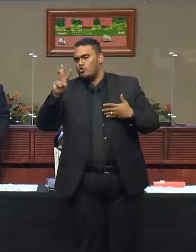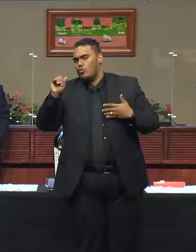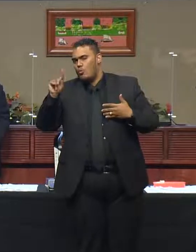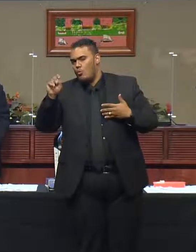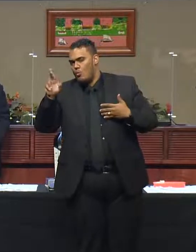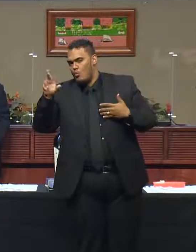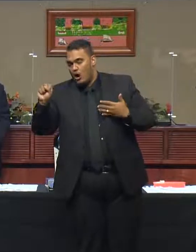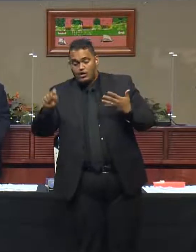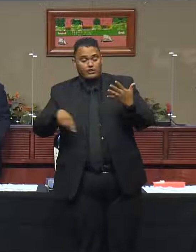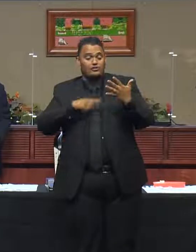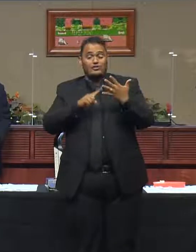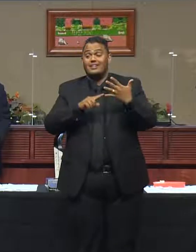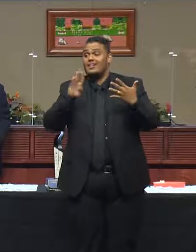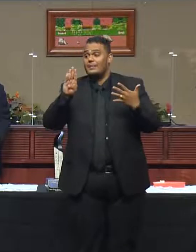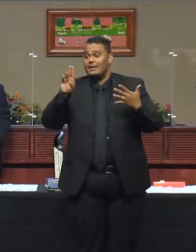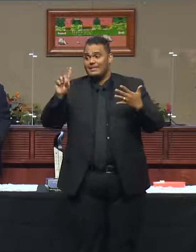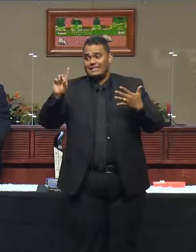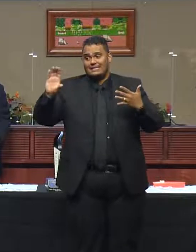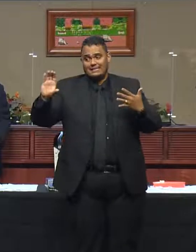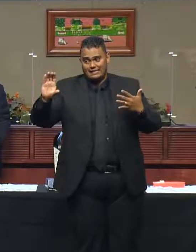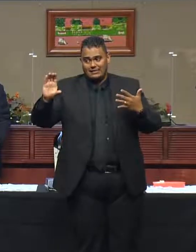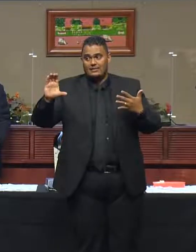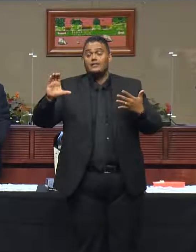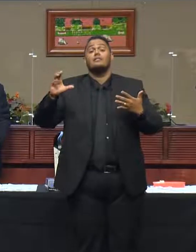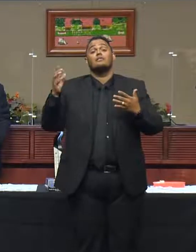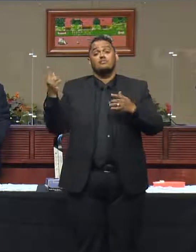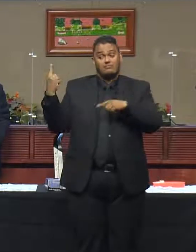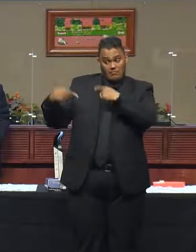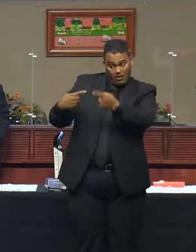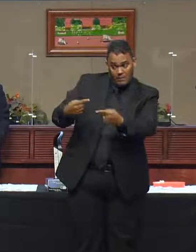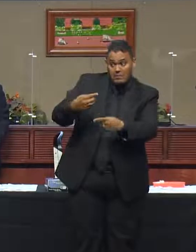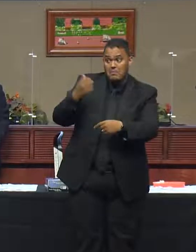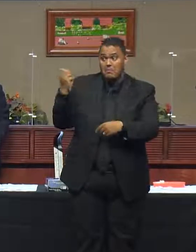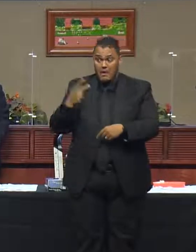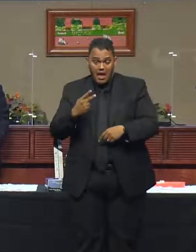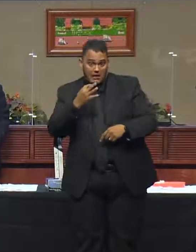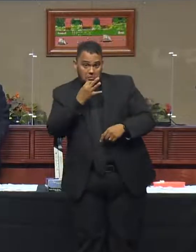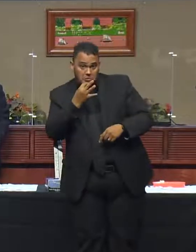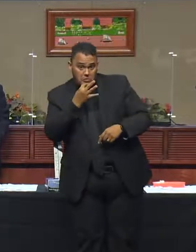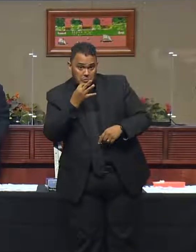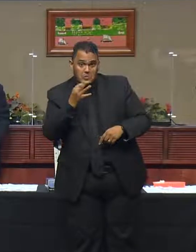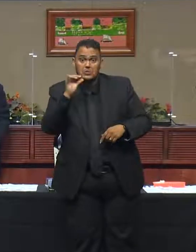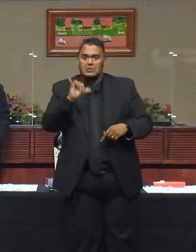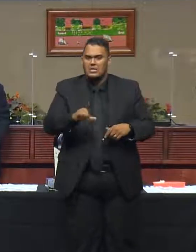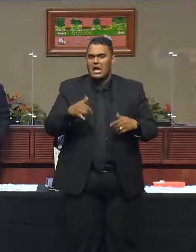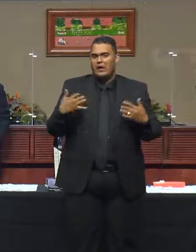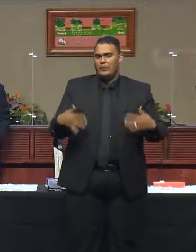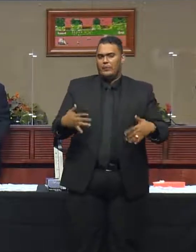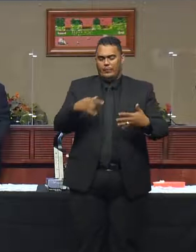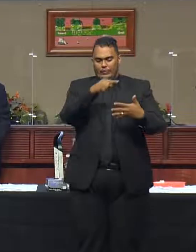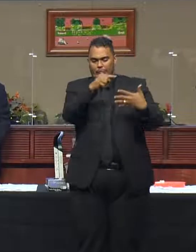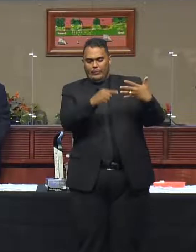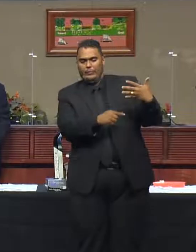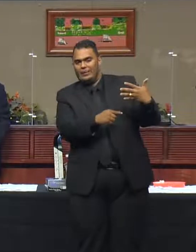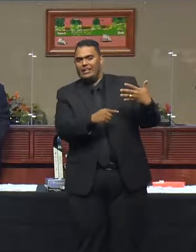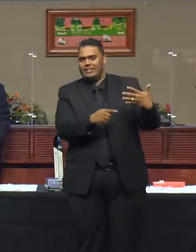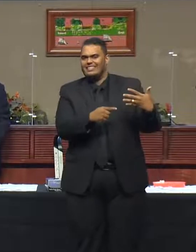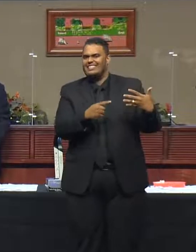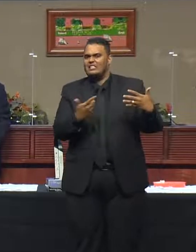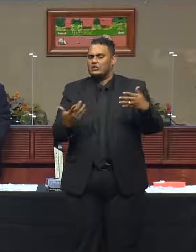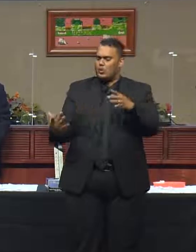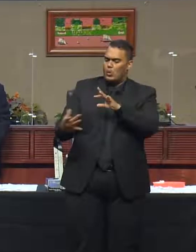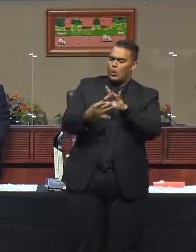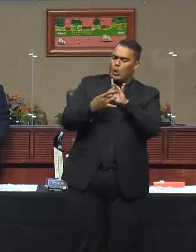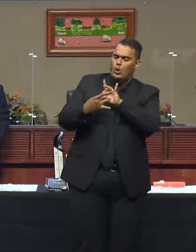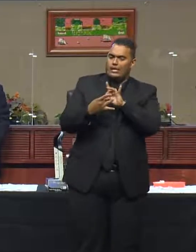in November. But we're working with all of the promoters and all of the different event coordinators to make sure that when we